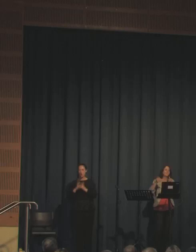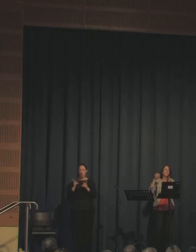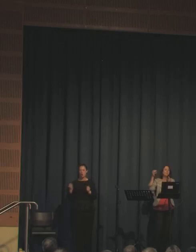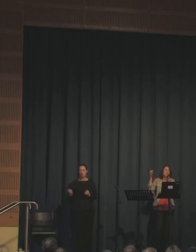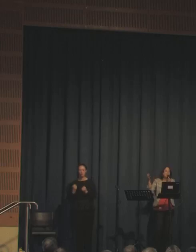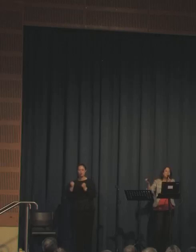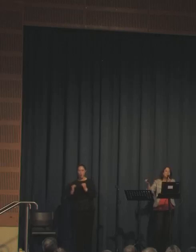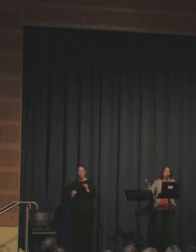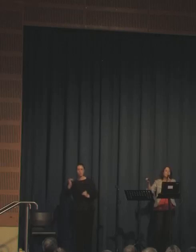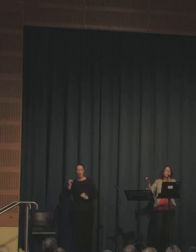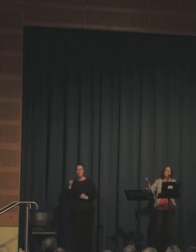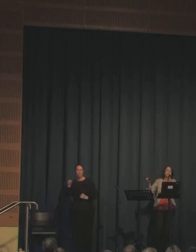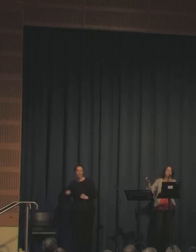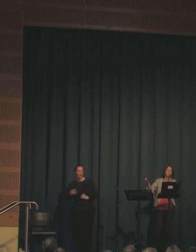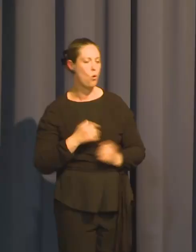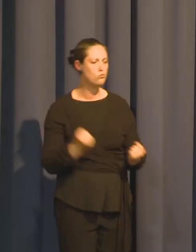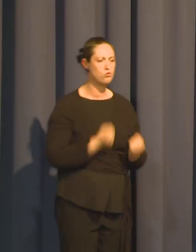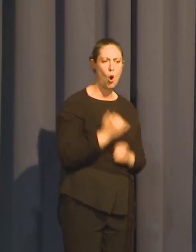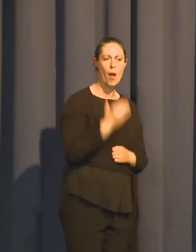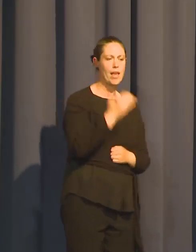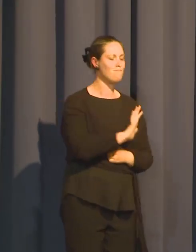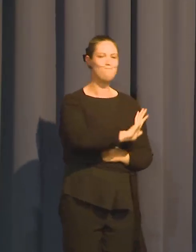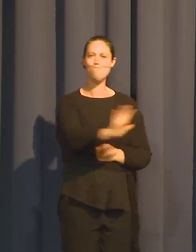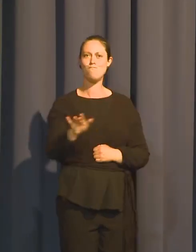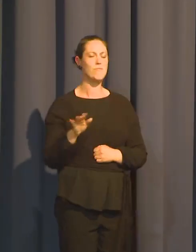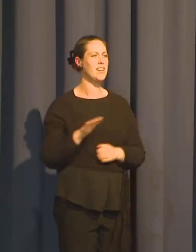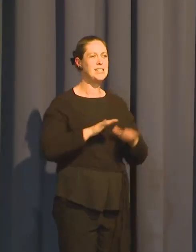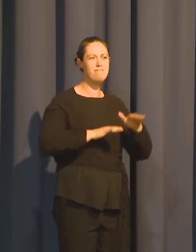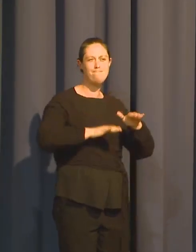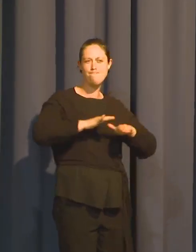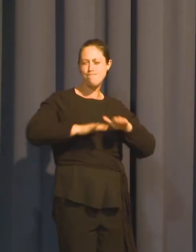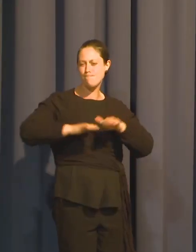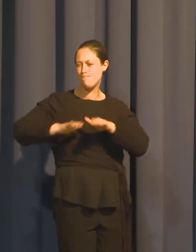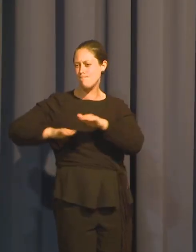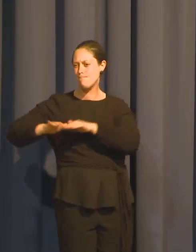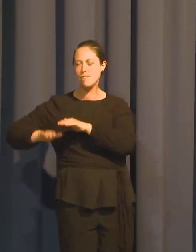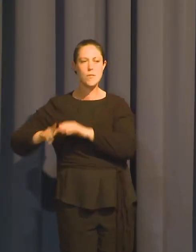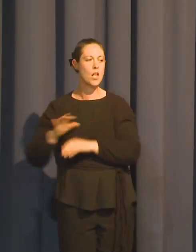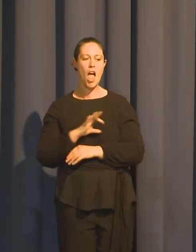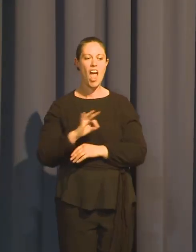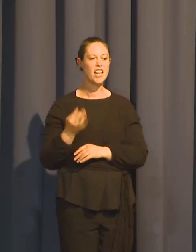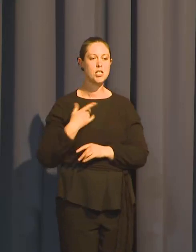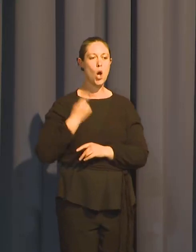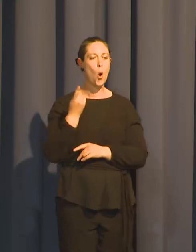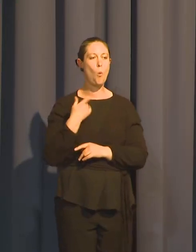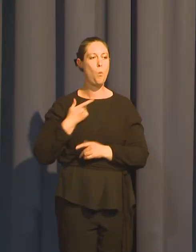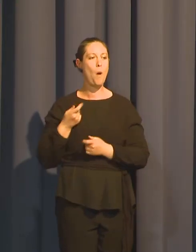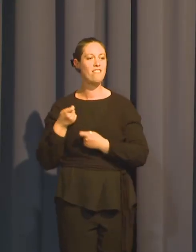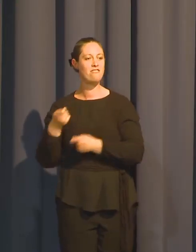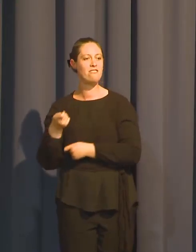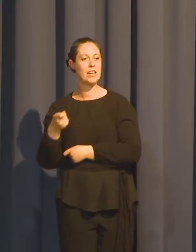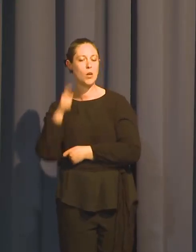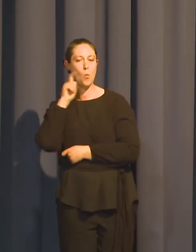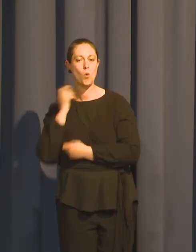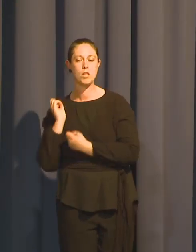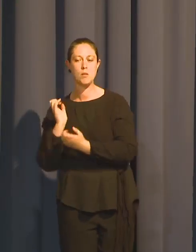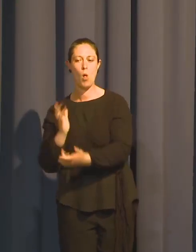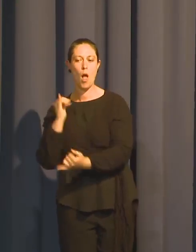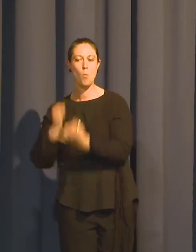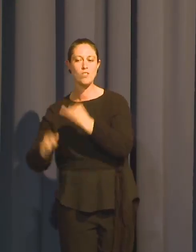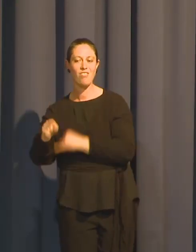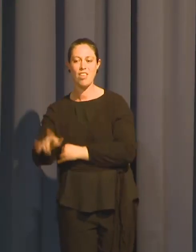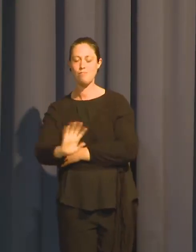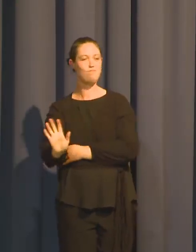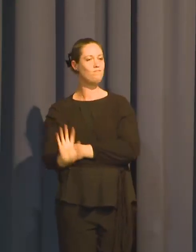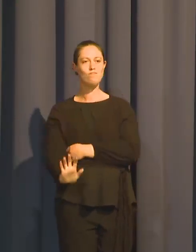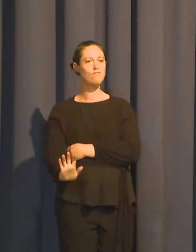to say in one particular part of the reticulation system we've got people with high blood lead levels. So that also provides